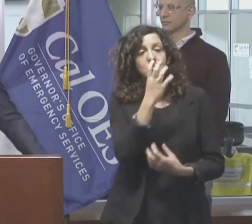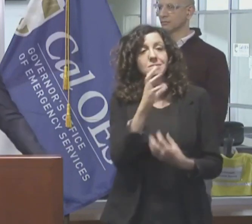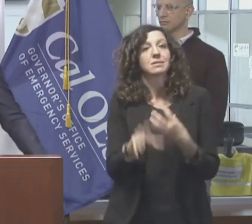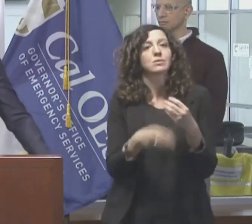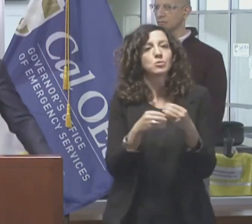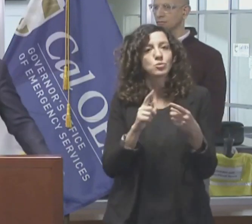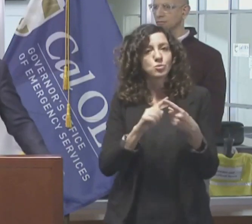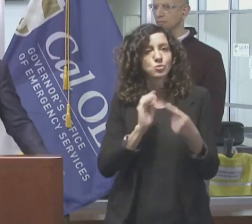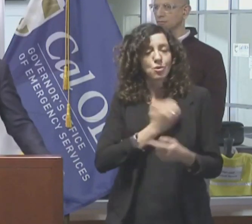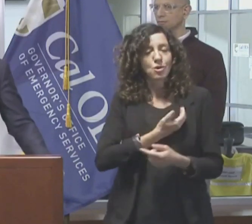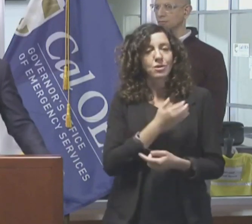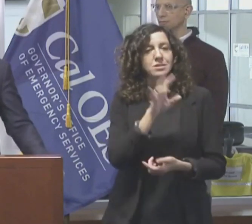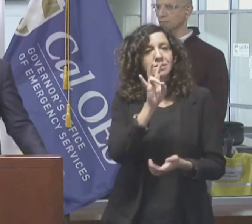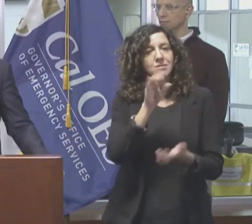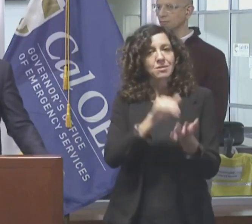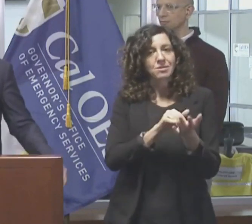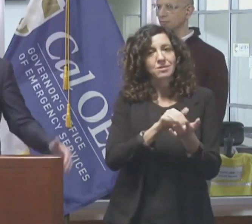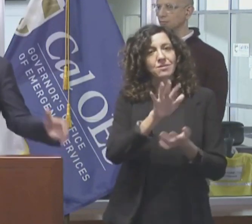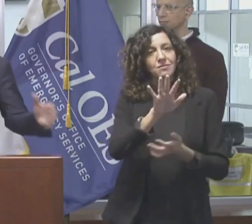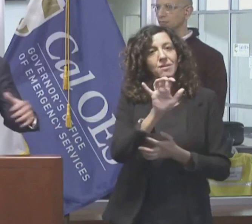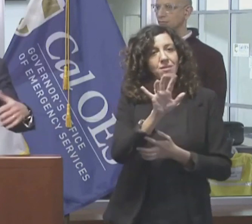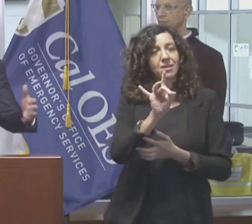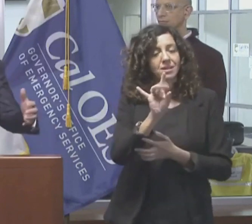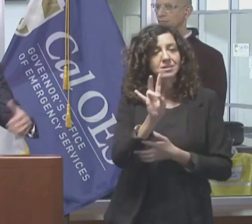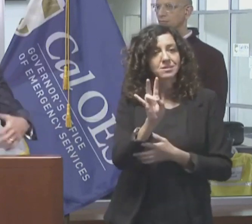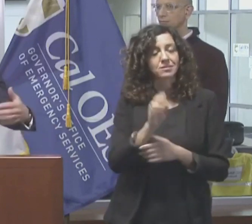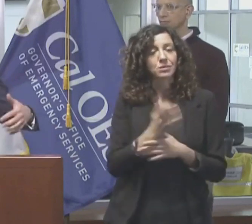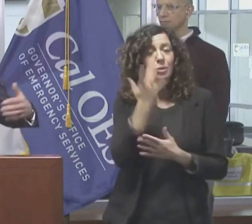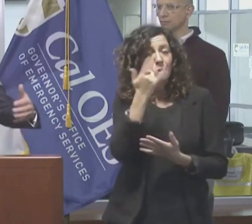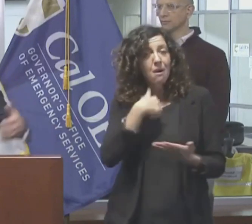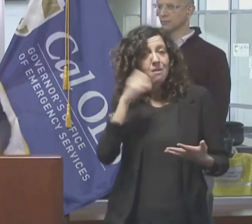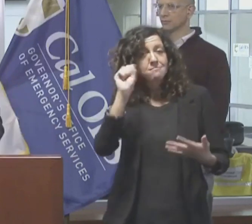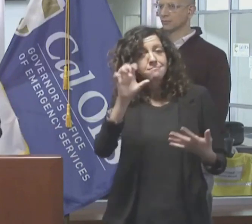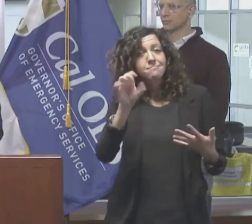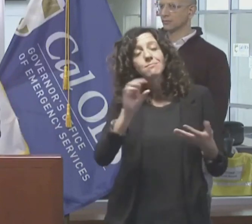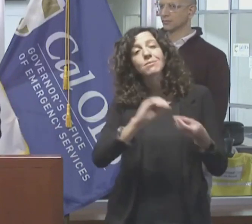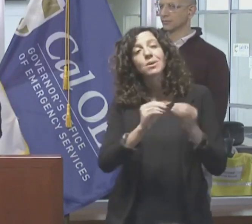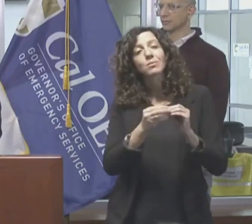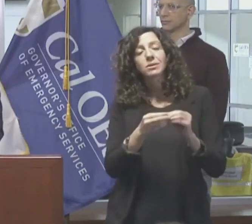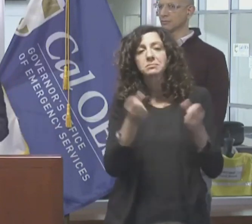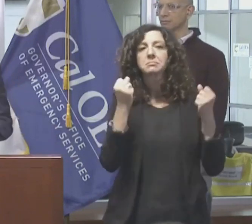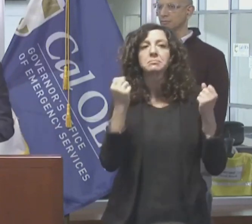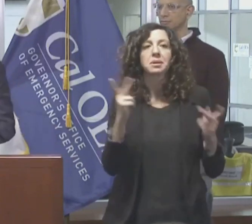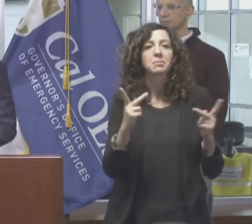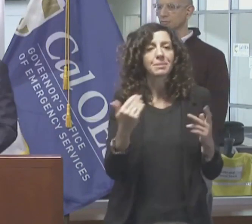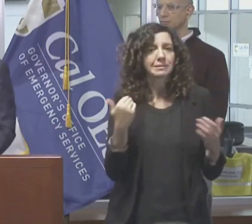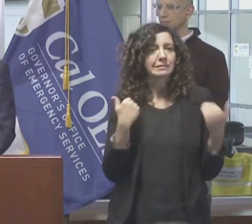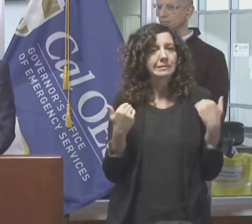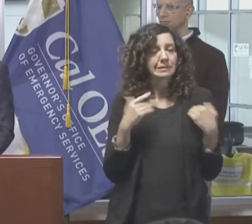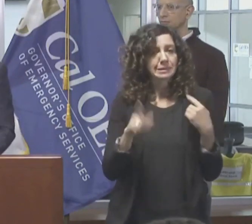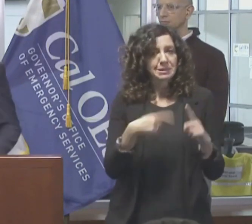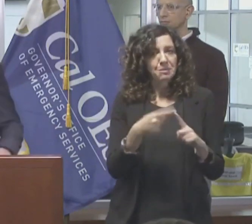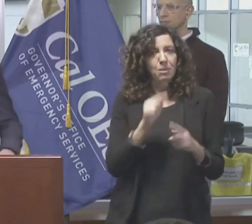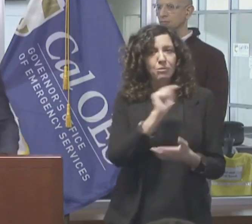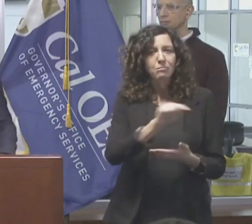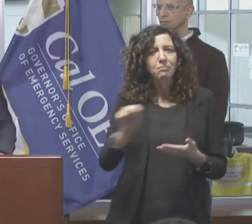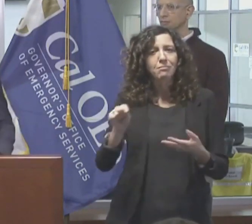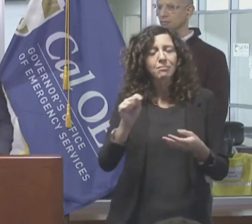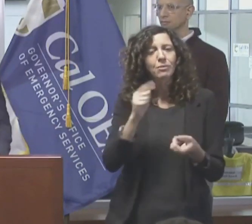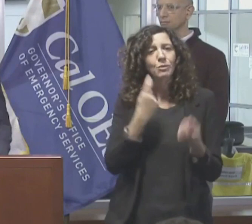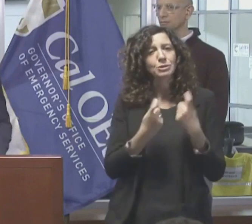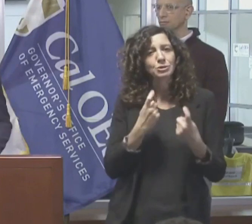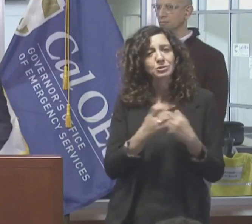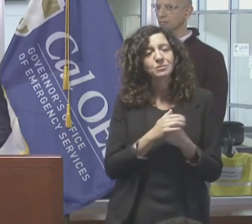the 7,587 that I referenced. So I give you those numbers because a lot of people have asked about that information. Those are the